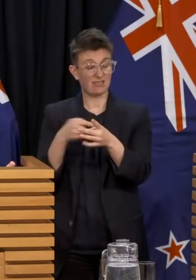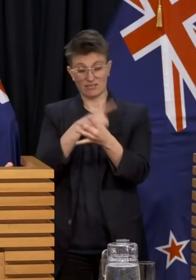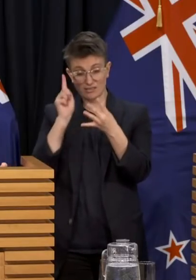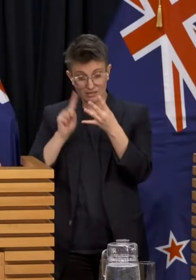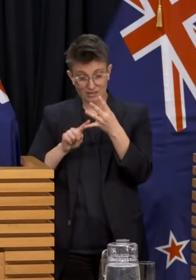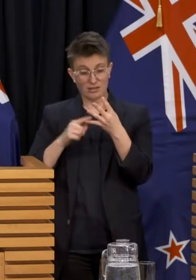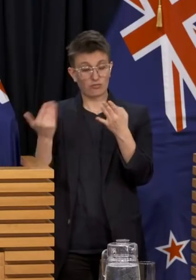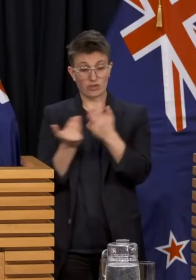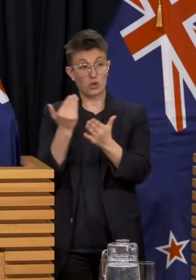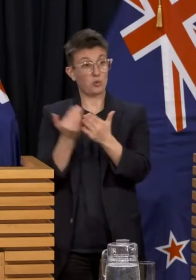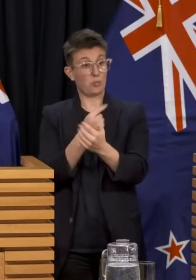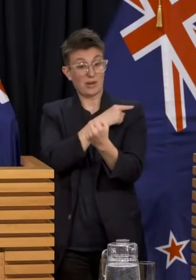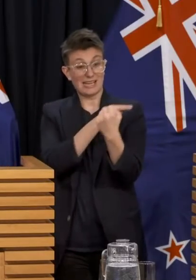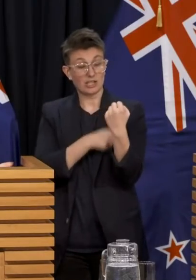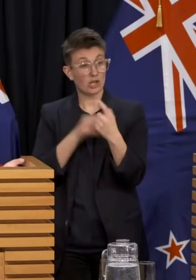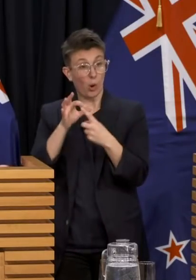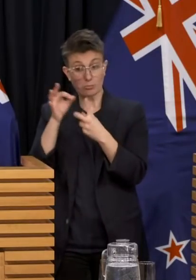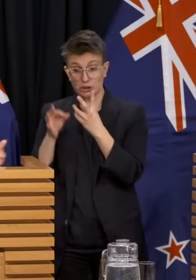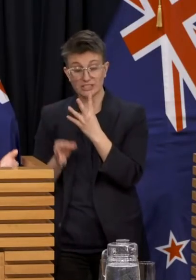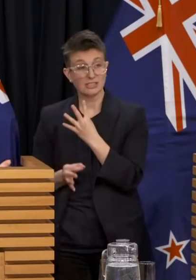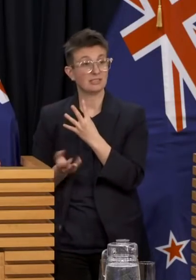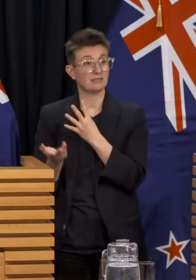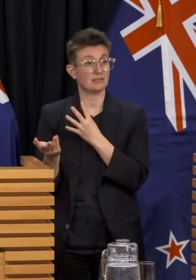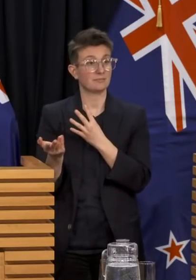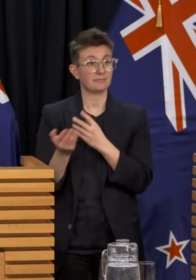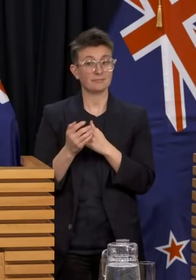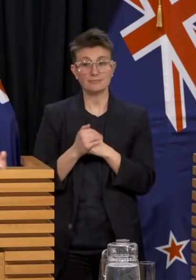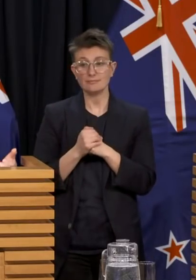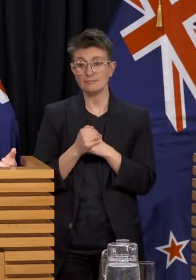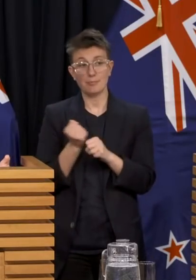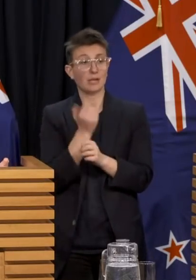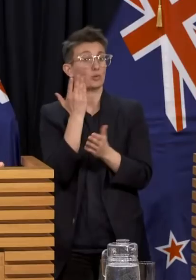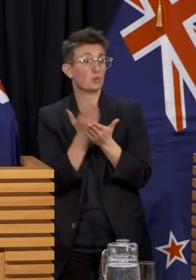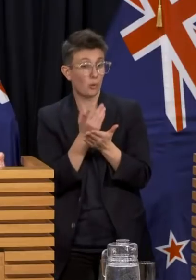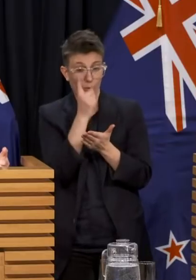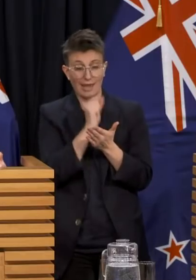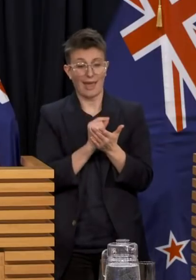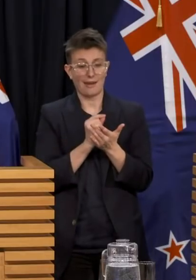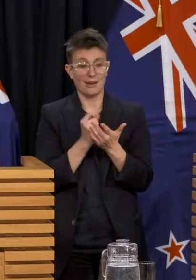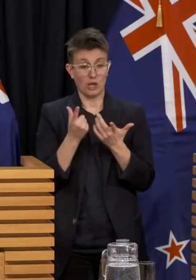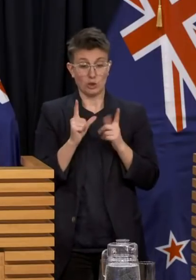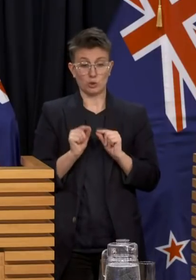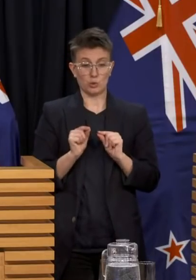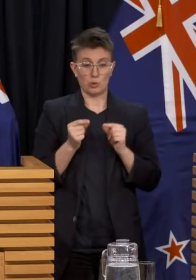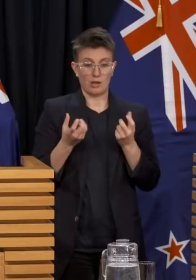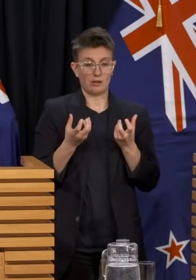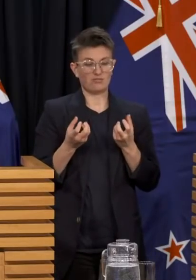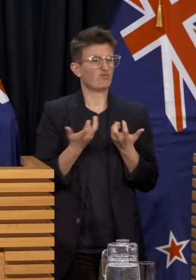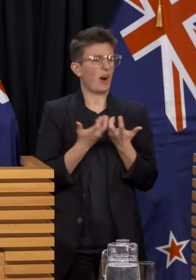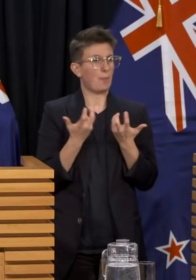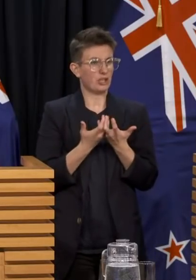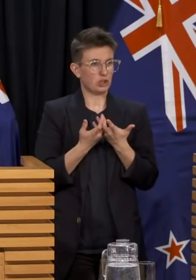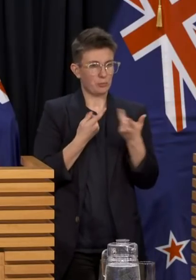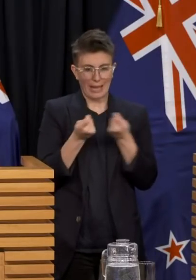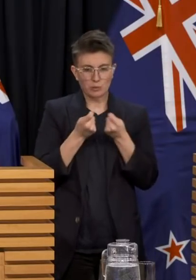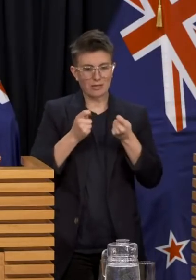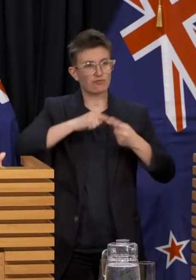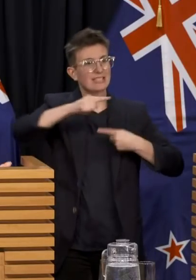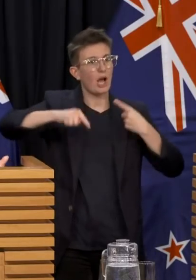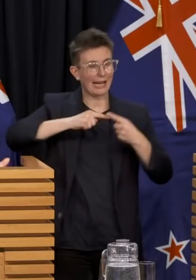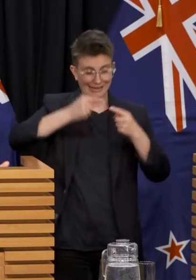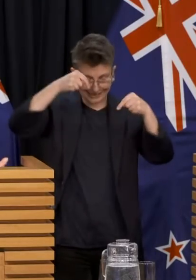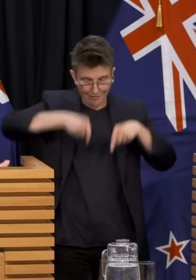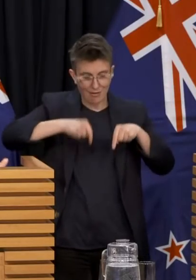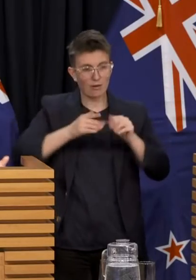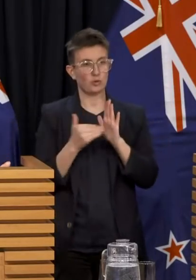energy options to face the future, make sure that we can do more of our waste management within New Zealand. There are opportunities here to